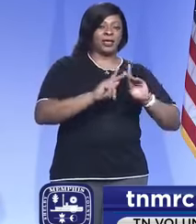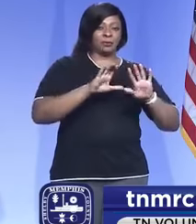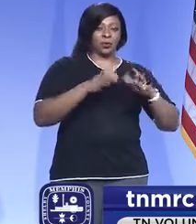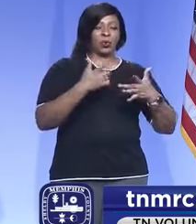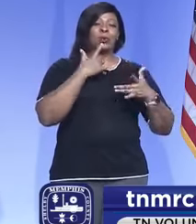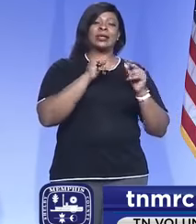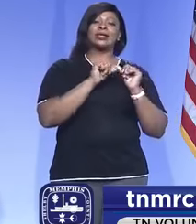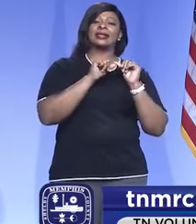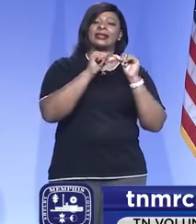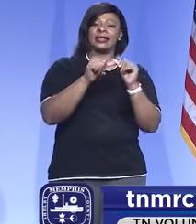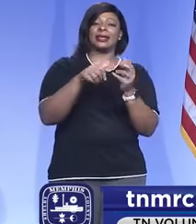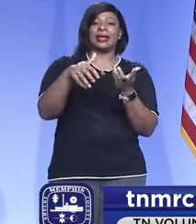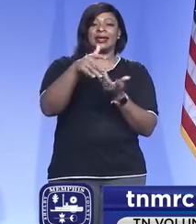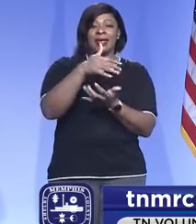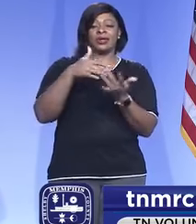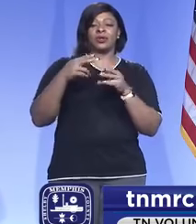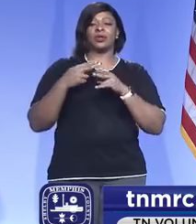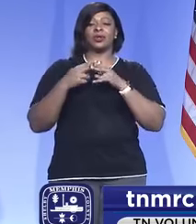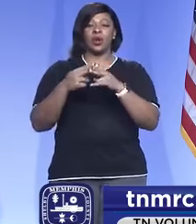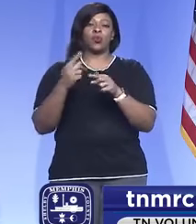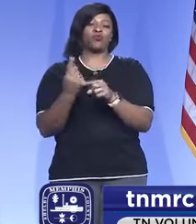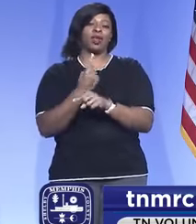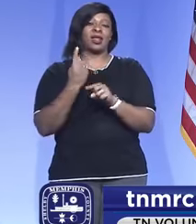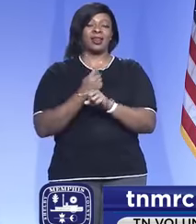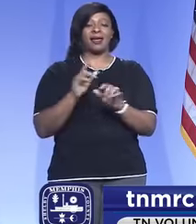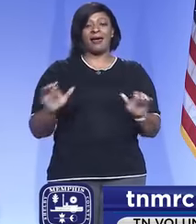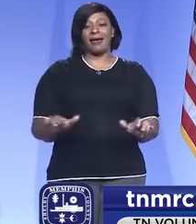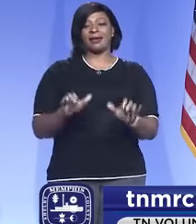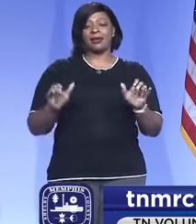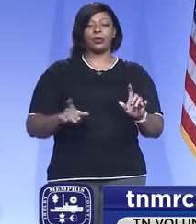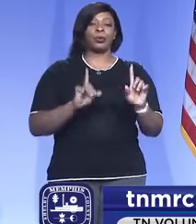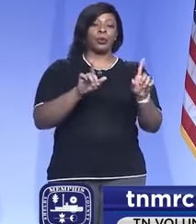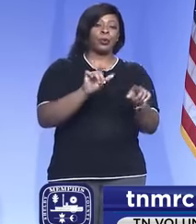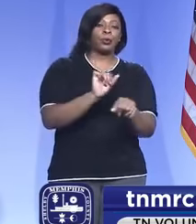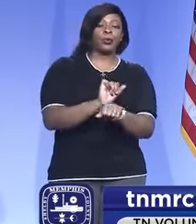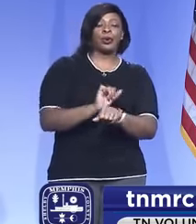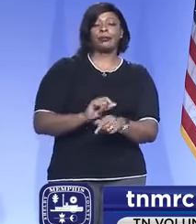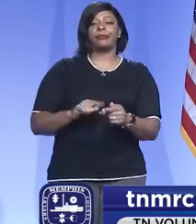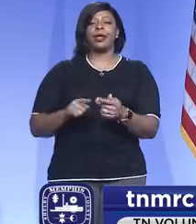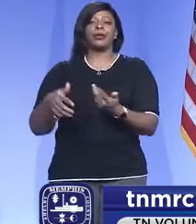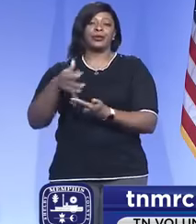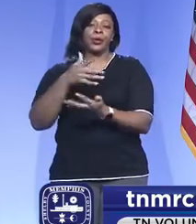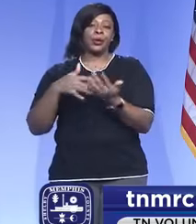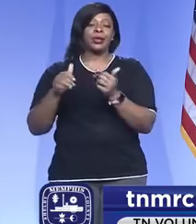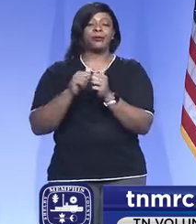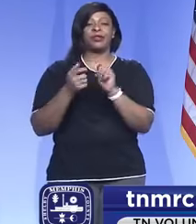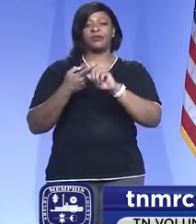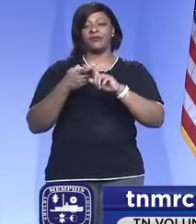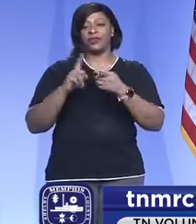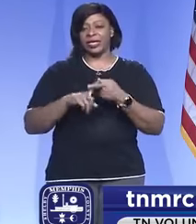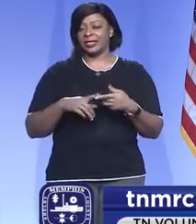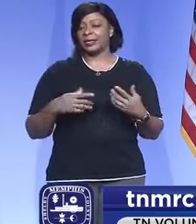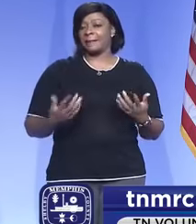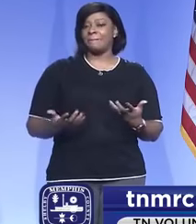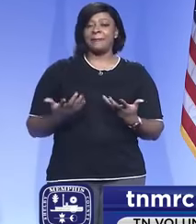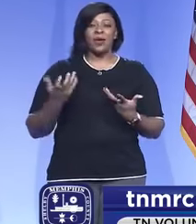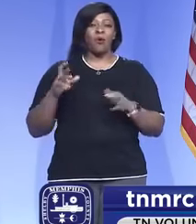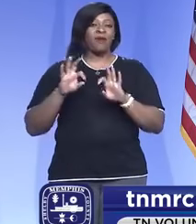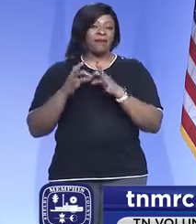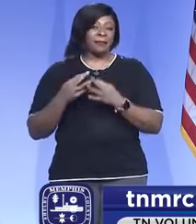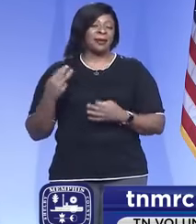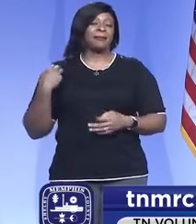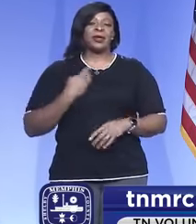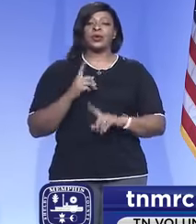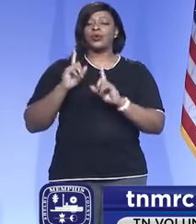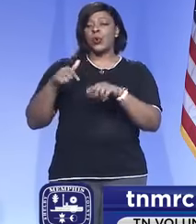have continued to engage in what we know are regular activities, going to work, socializing with friends or family,